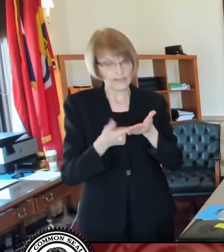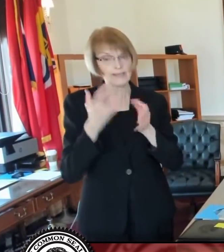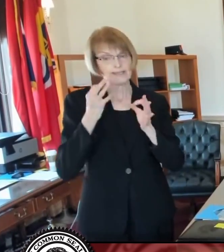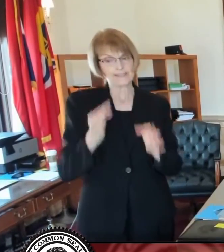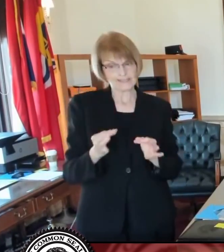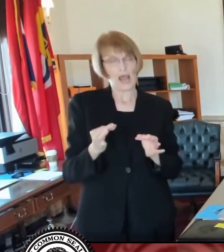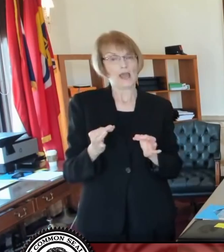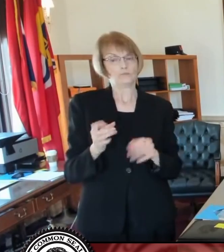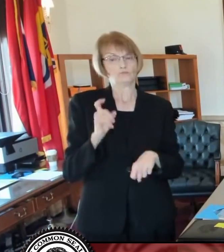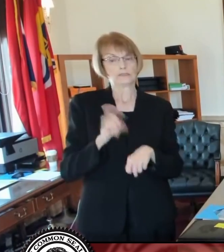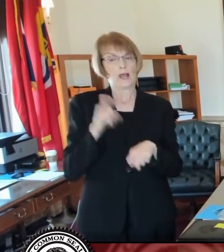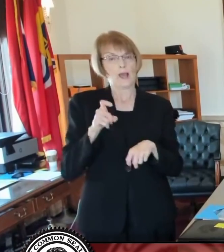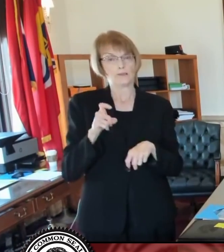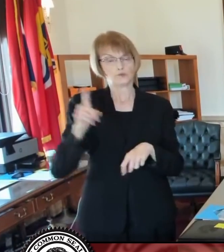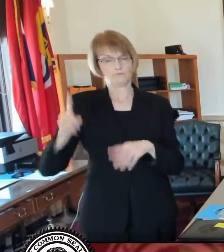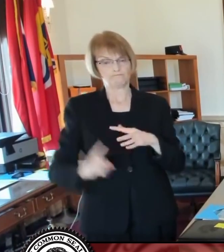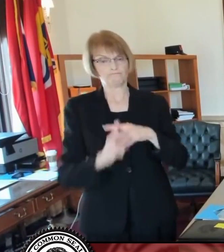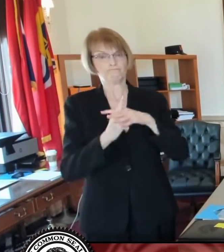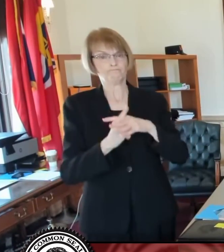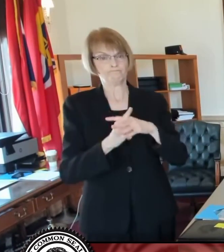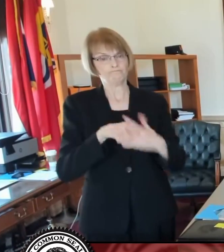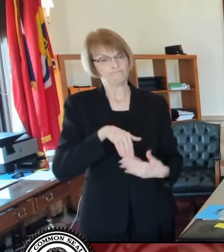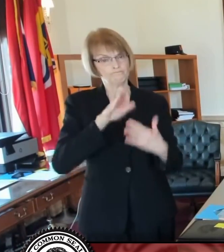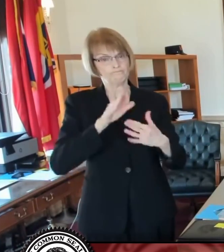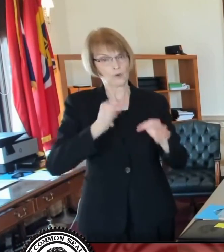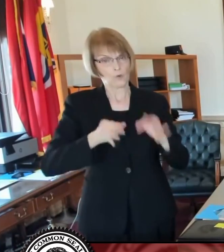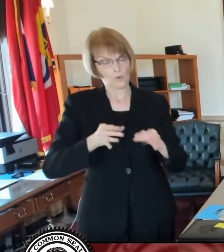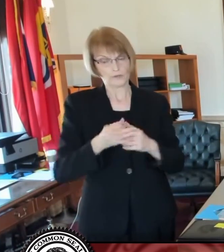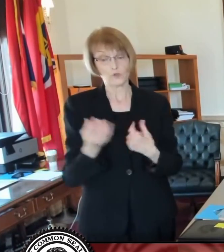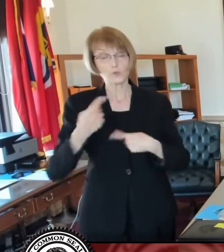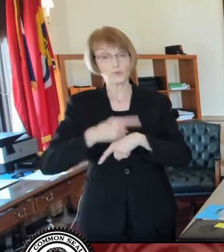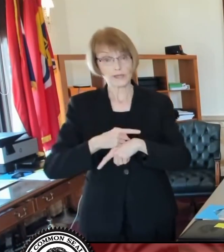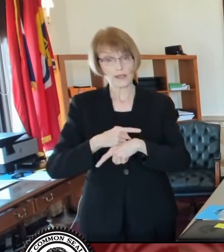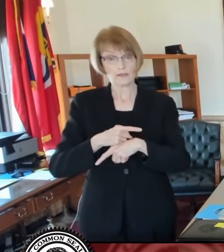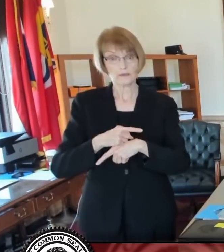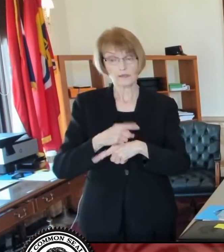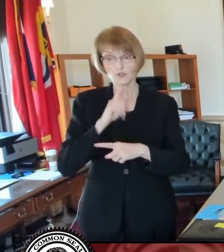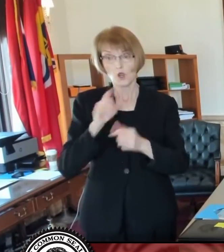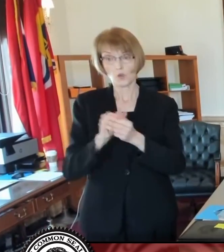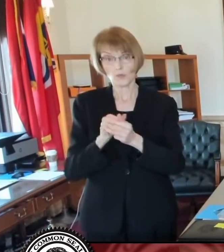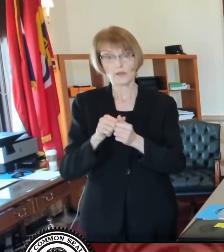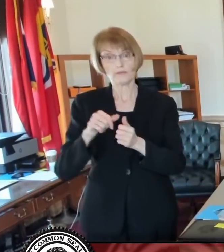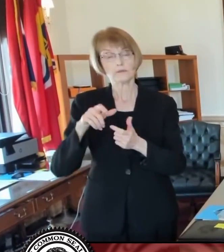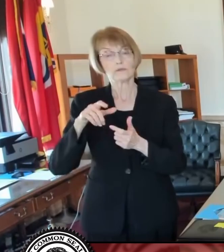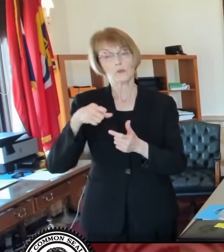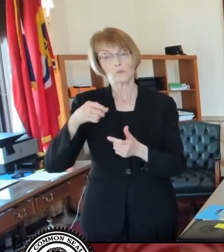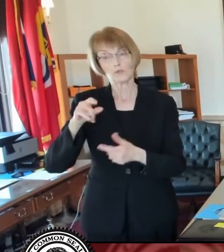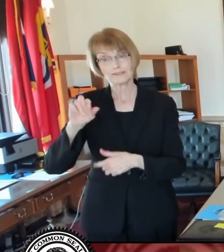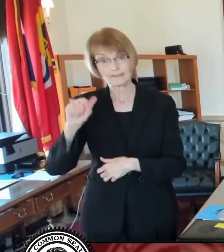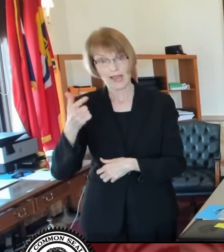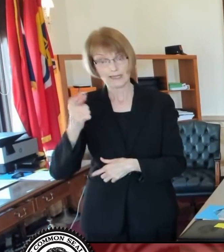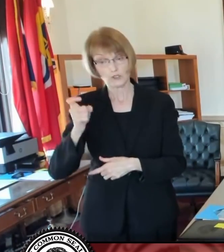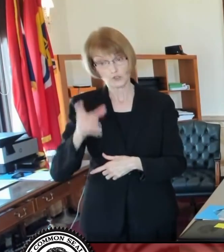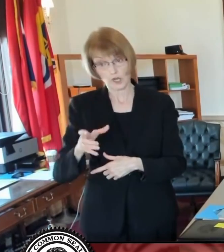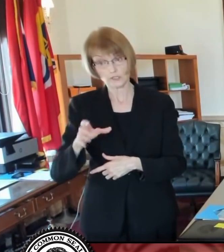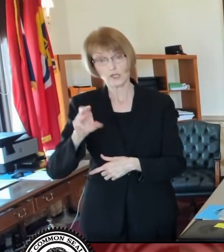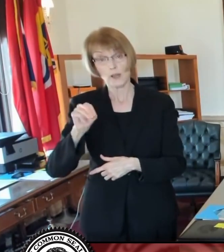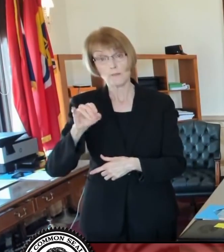going to go to court. I talked today with presiding Judge Mike Stelzer. They